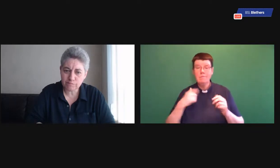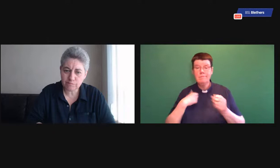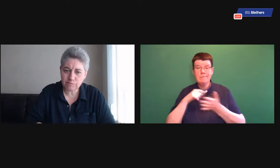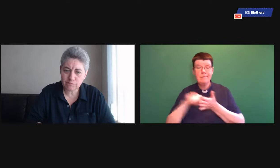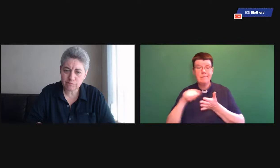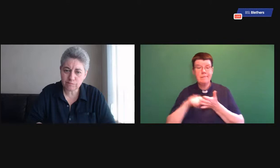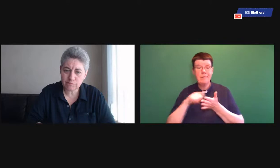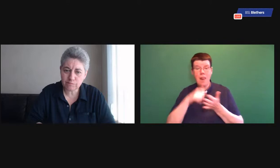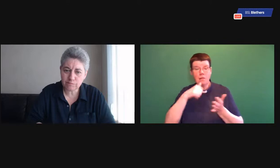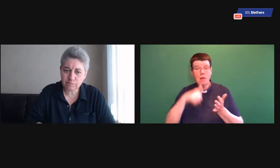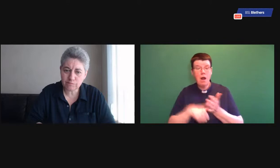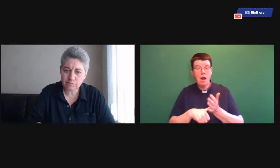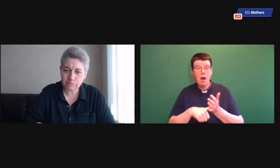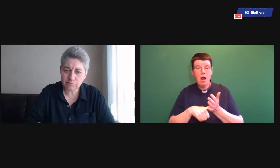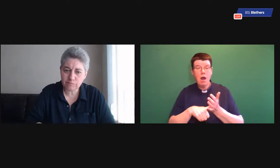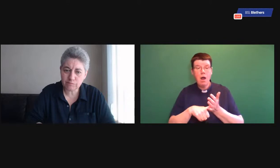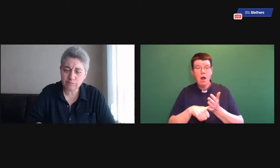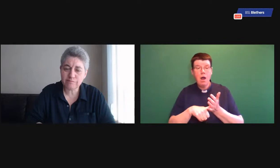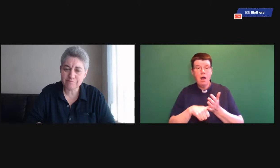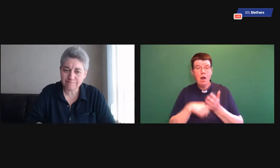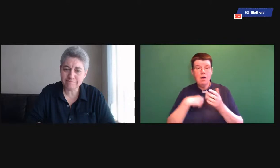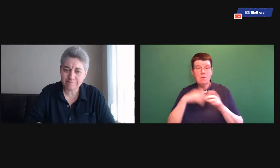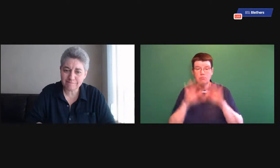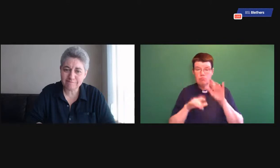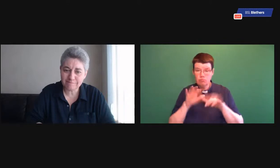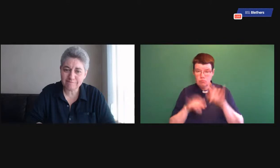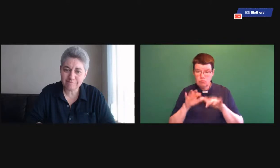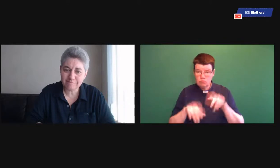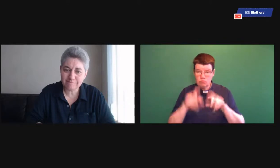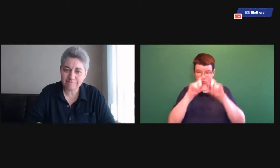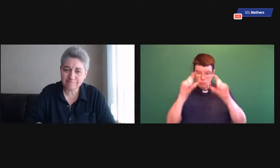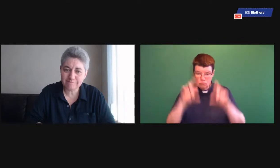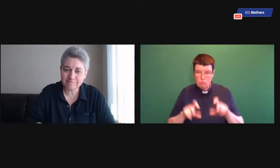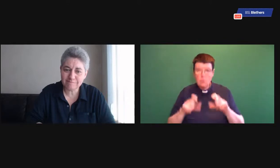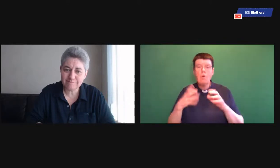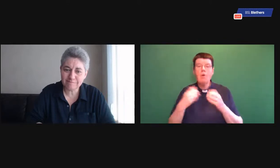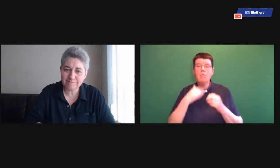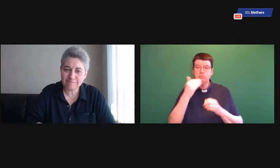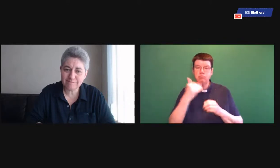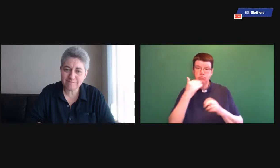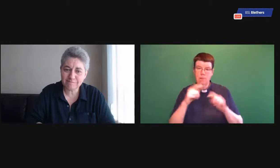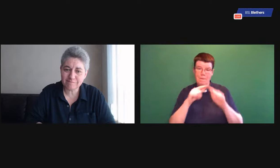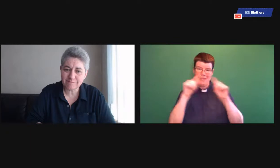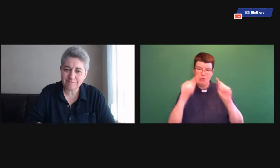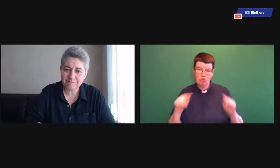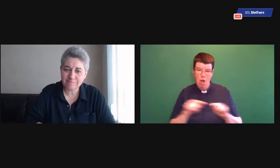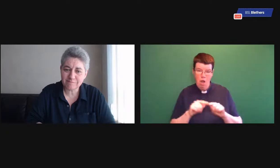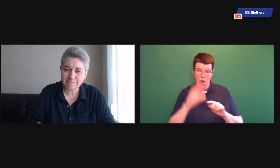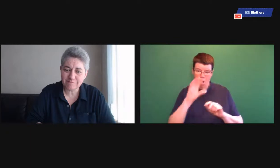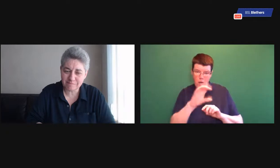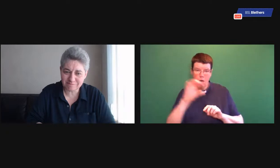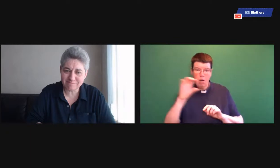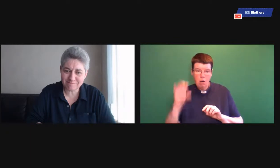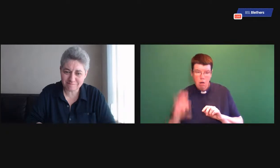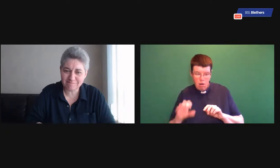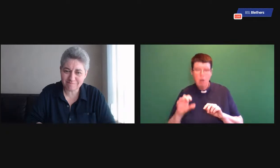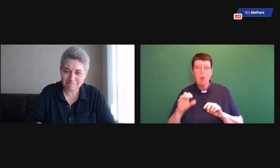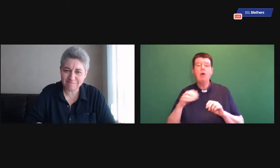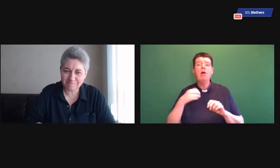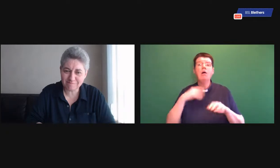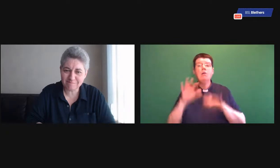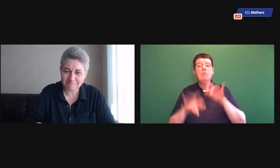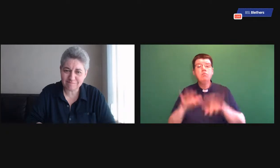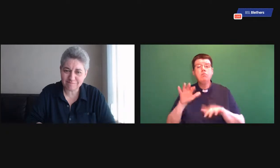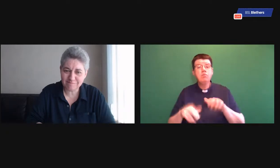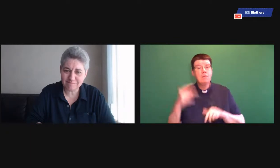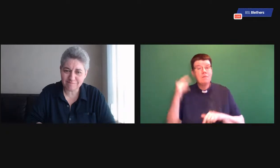thinking about online. So I've decided to write a letter, I typed a letter actually, and I put loads of